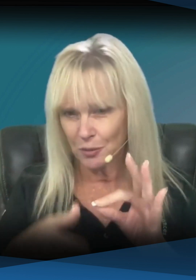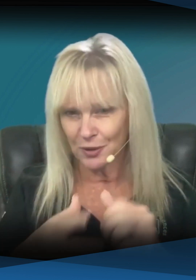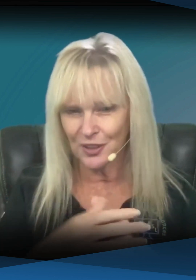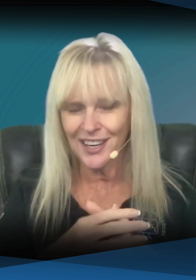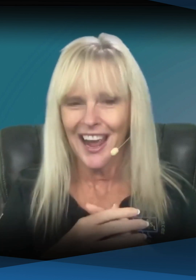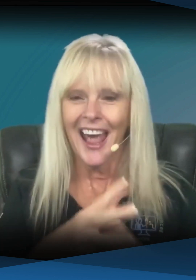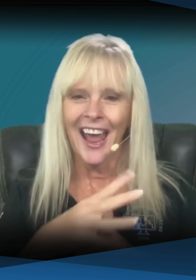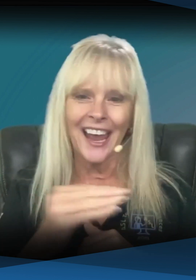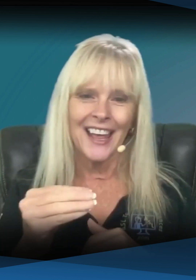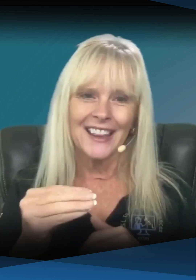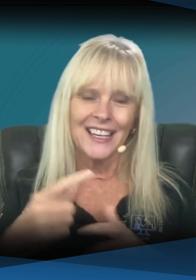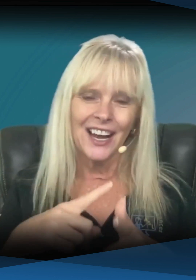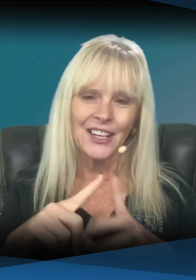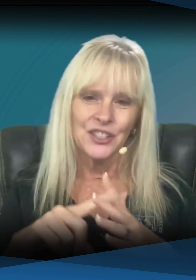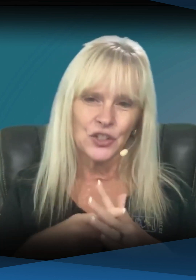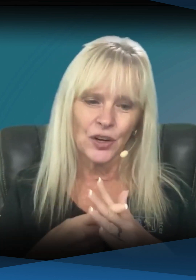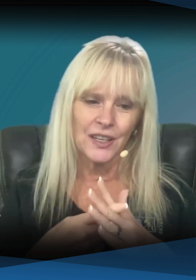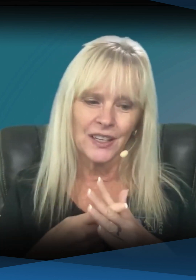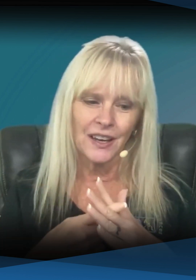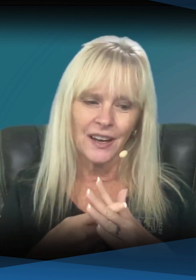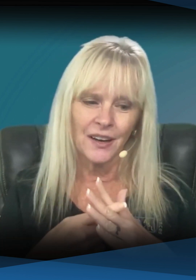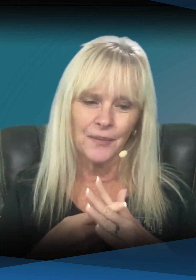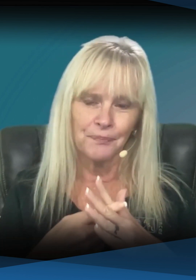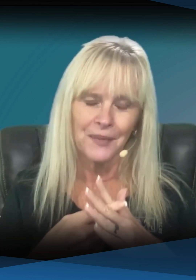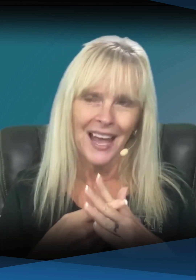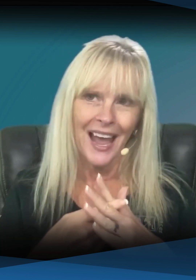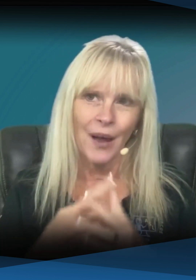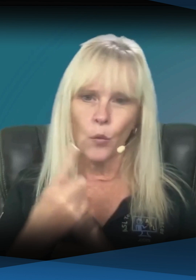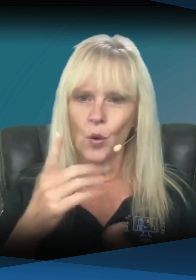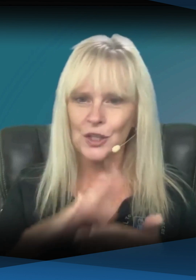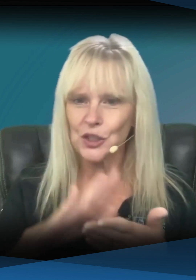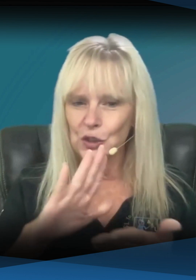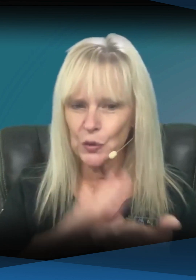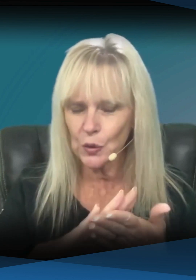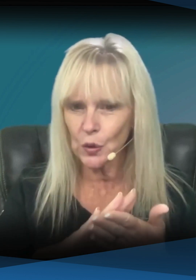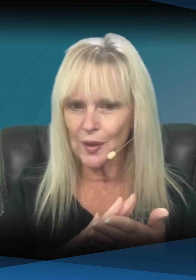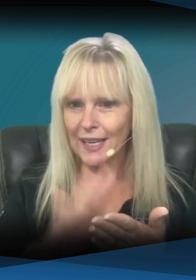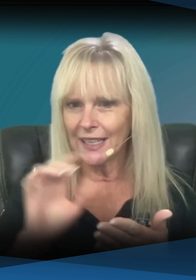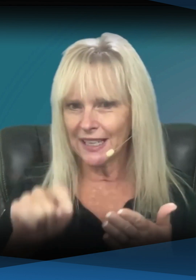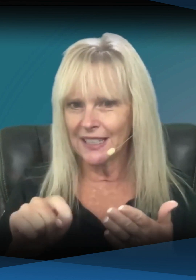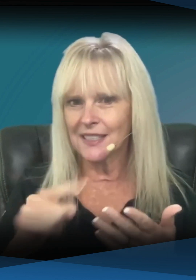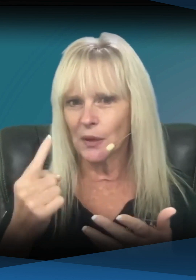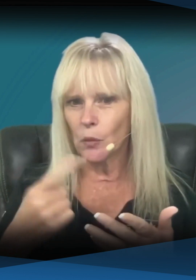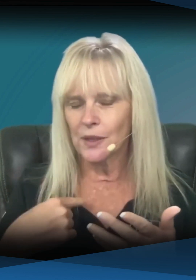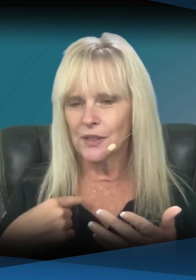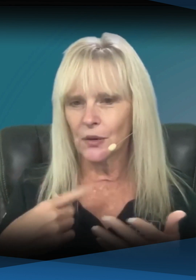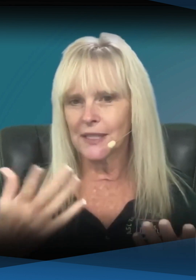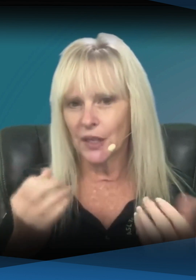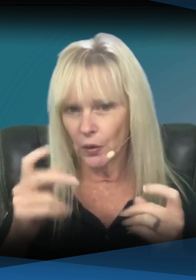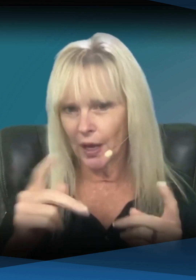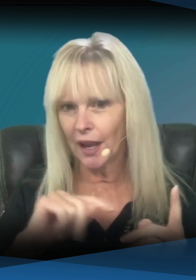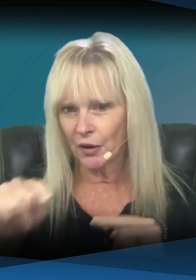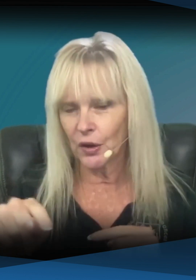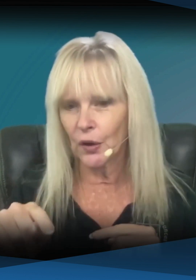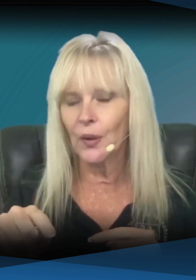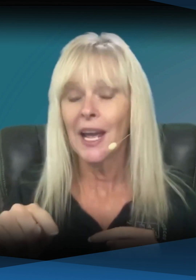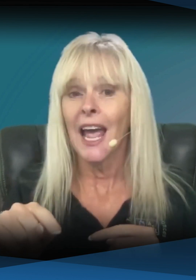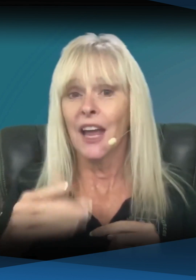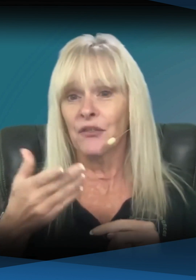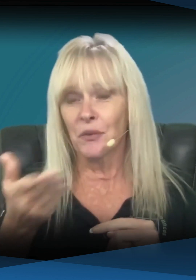interpreter. And then I started at one school. They needed someone, so I said, okay, I'll go. And from